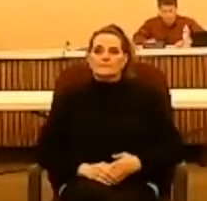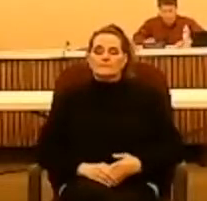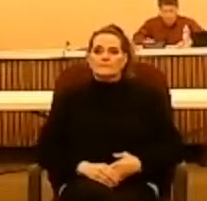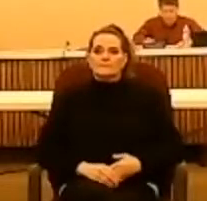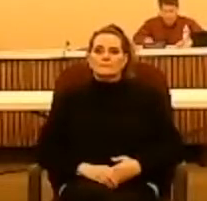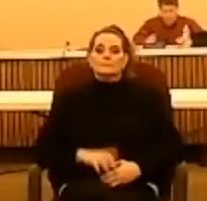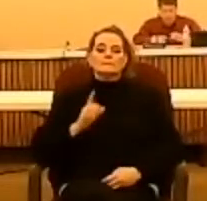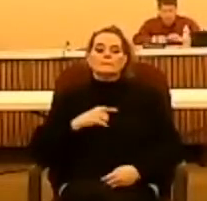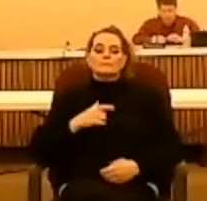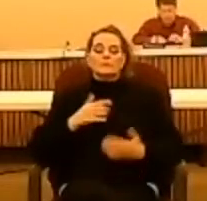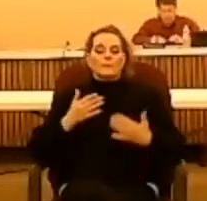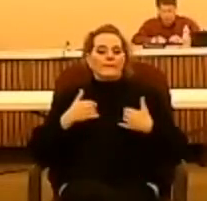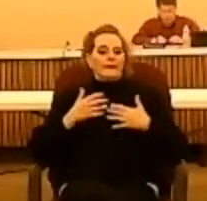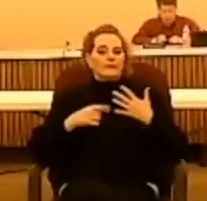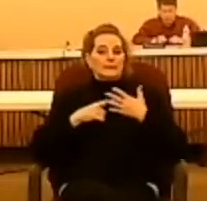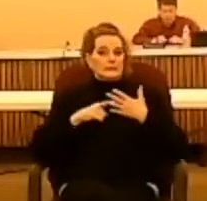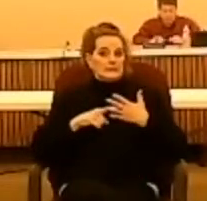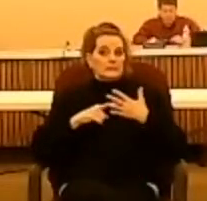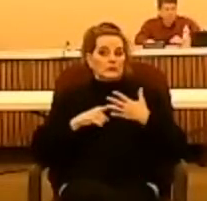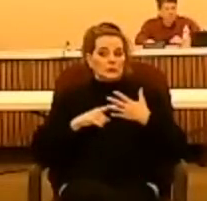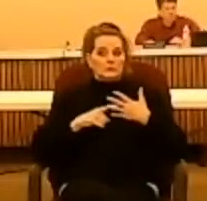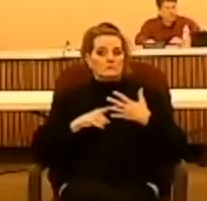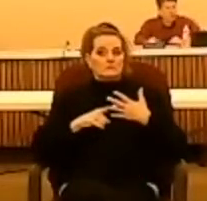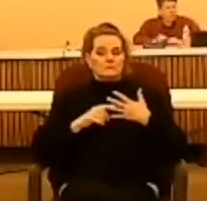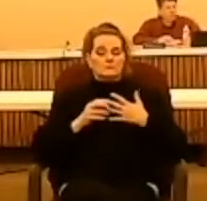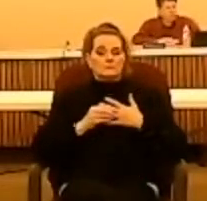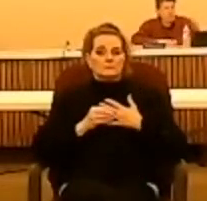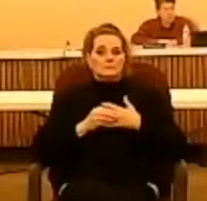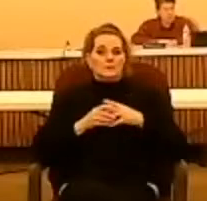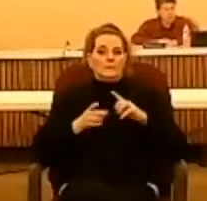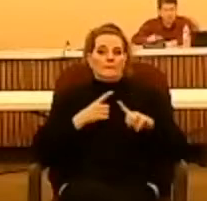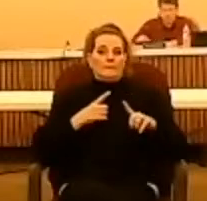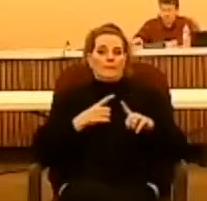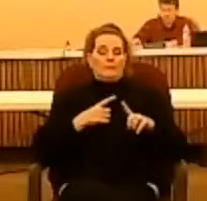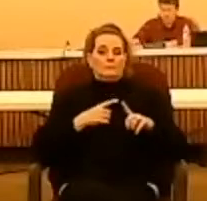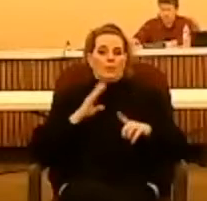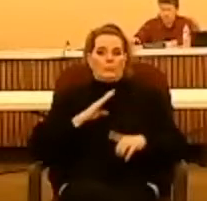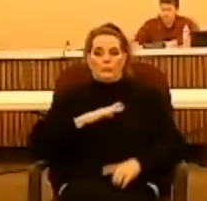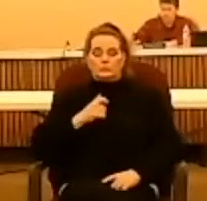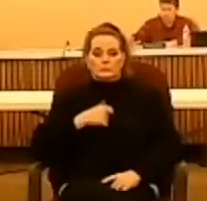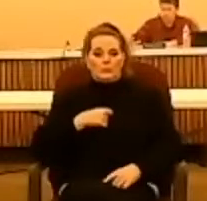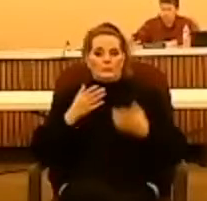Do we have any discussion items from the board or from the public?